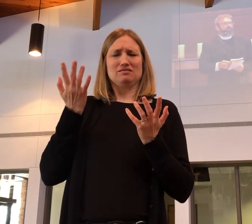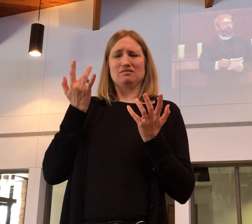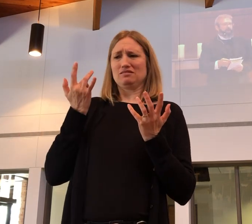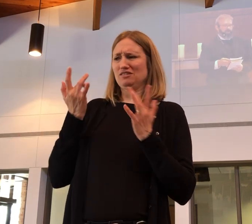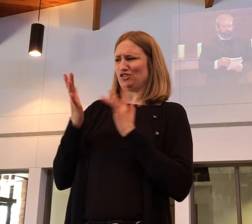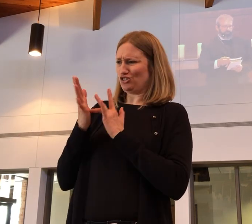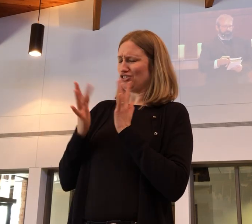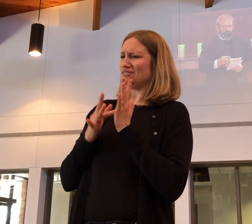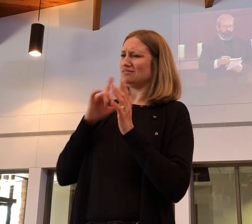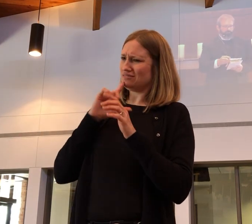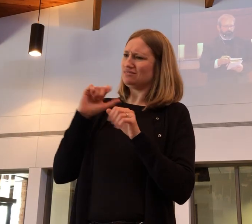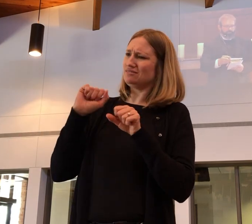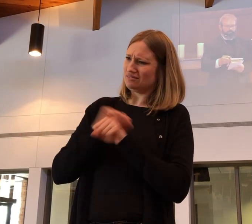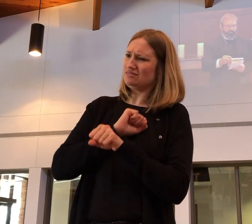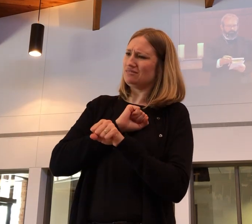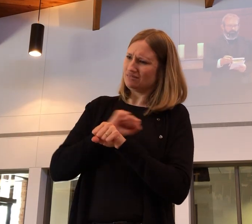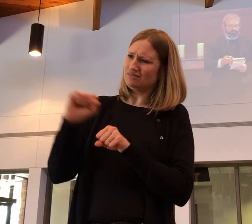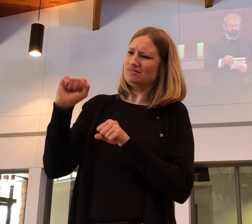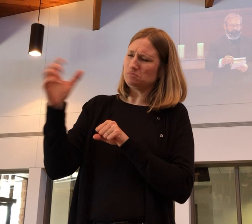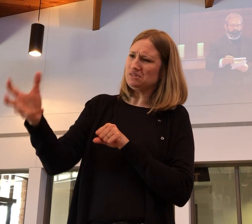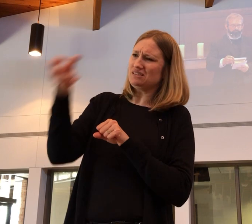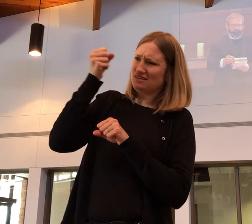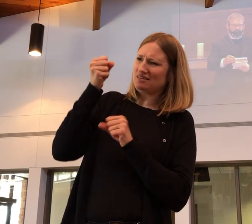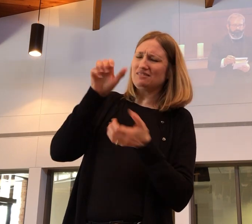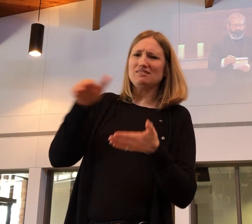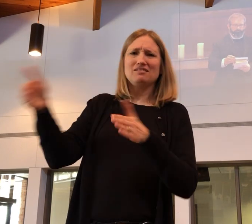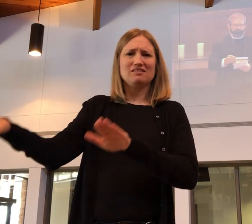Jesus to actually be taken.